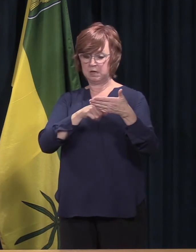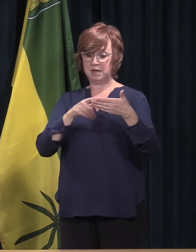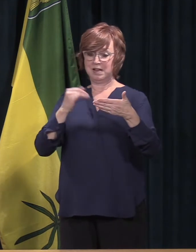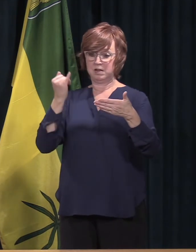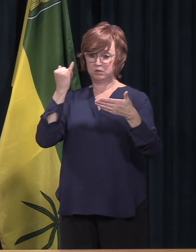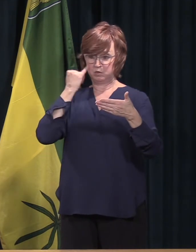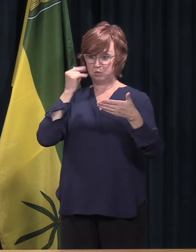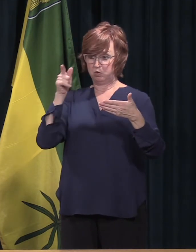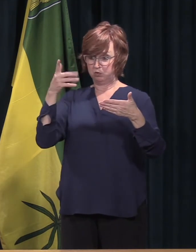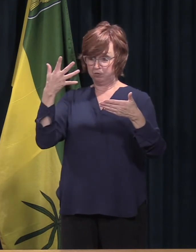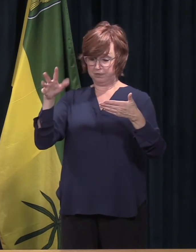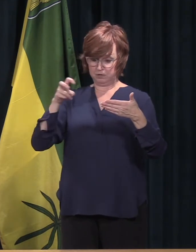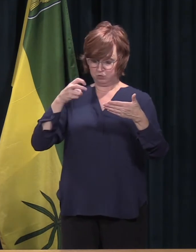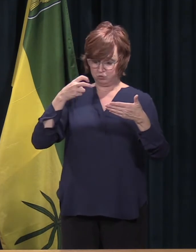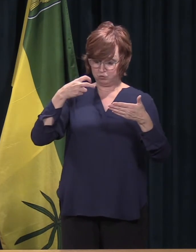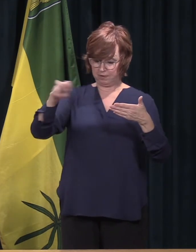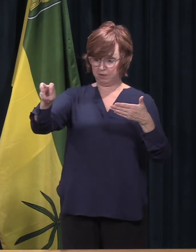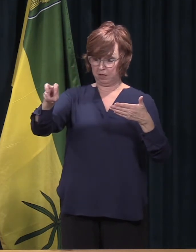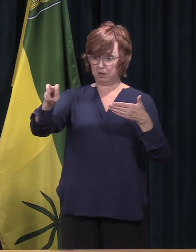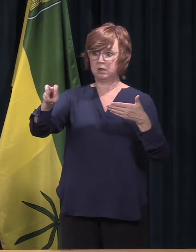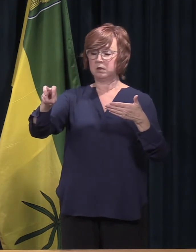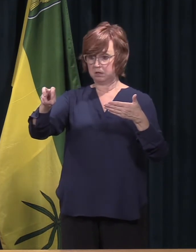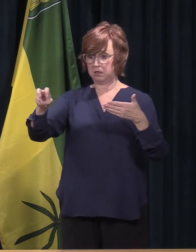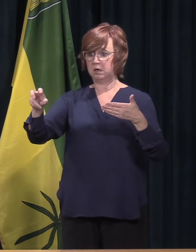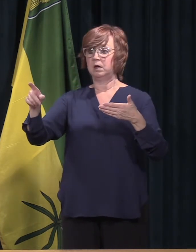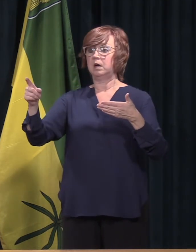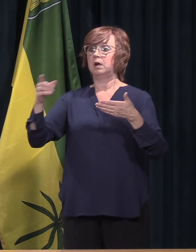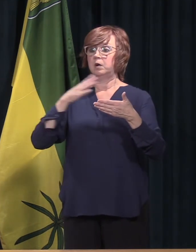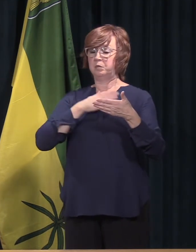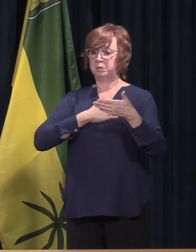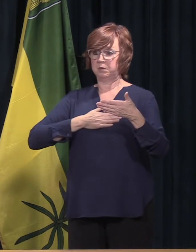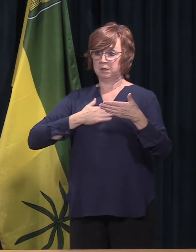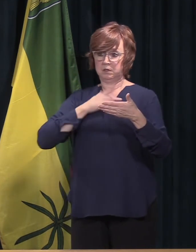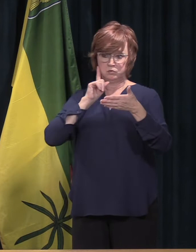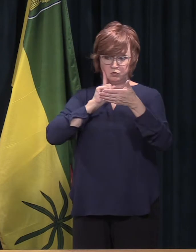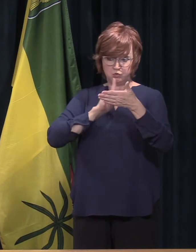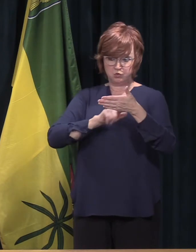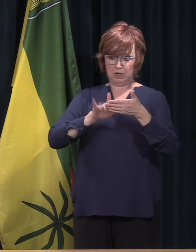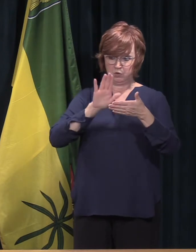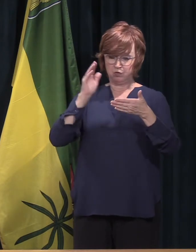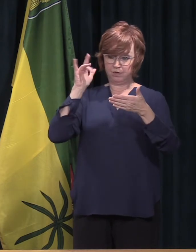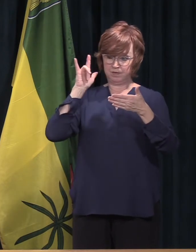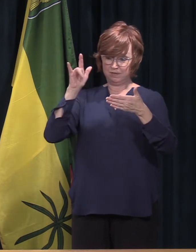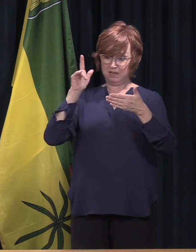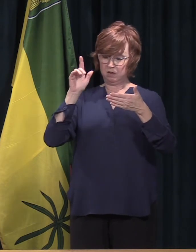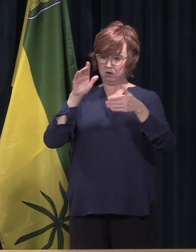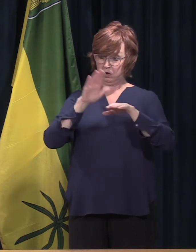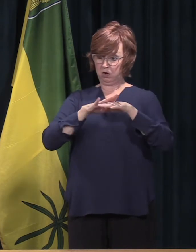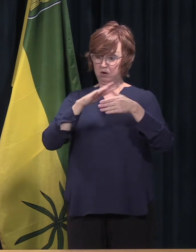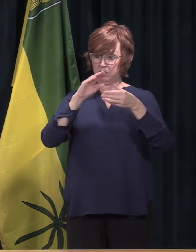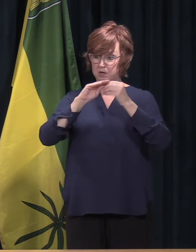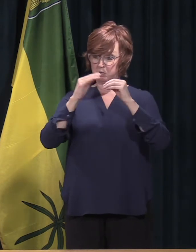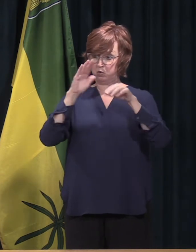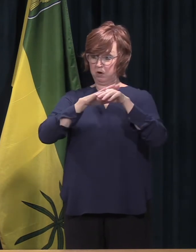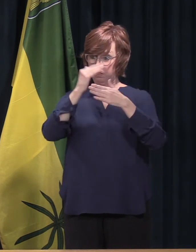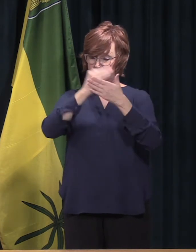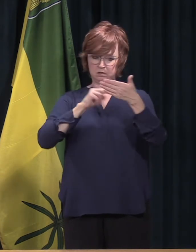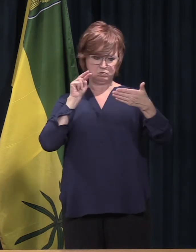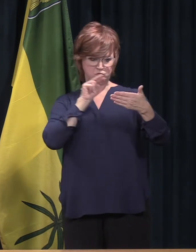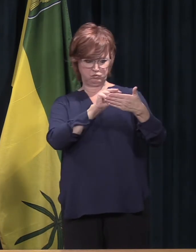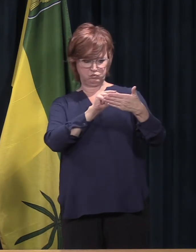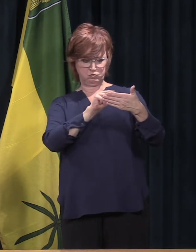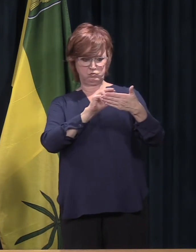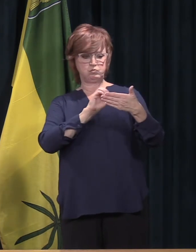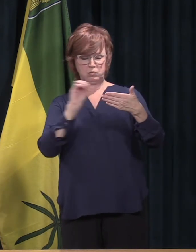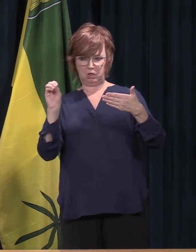can, after coming back, check to see if their flight was notified, and it may not get notified. That's another thing we have to remember. You can become